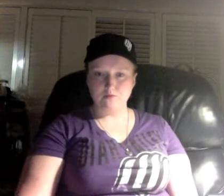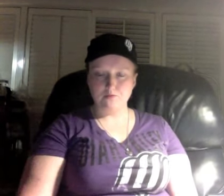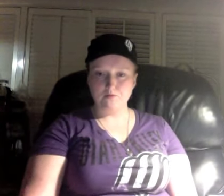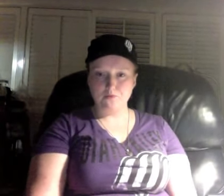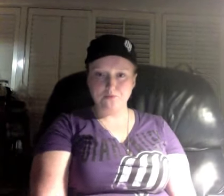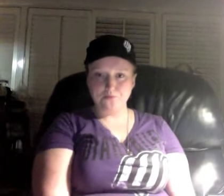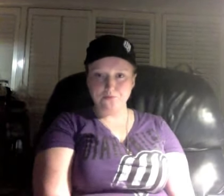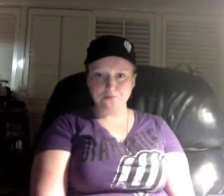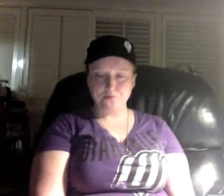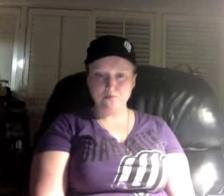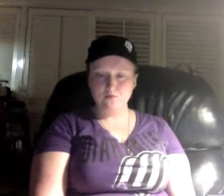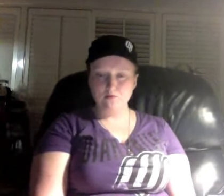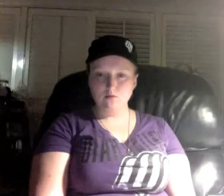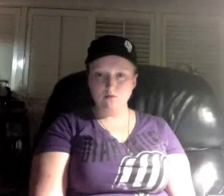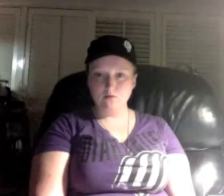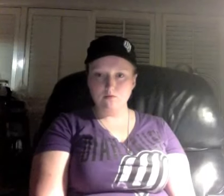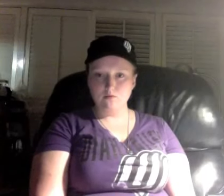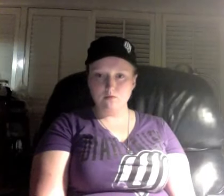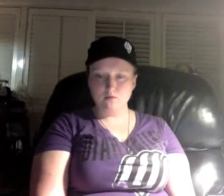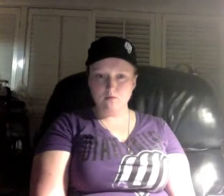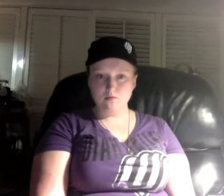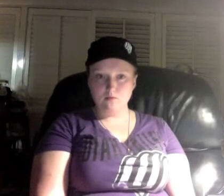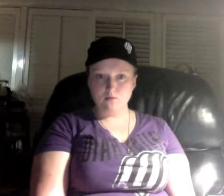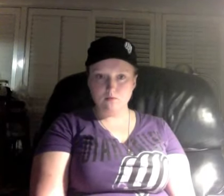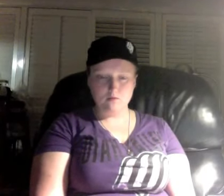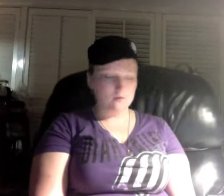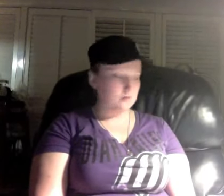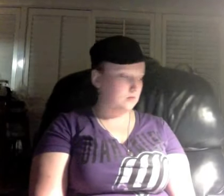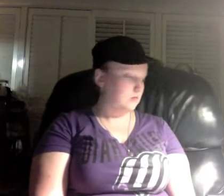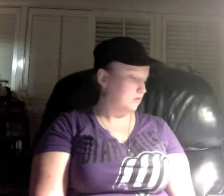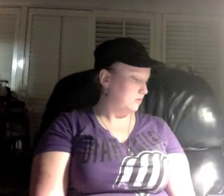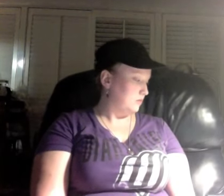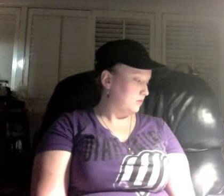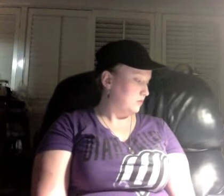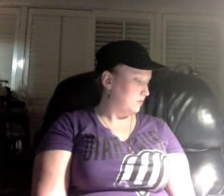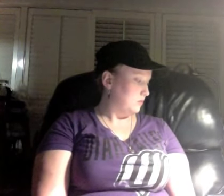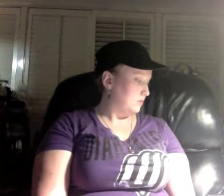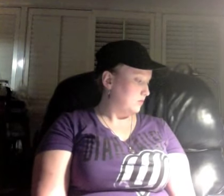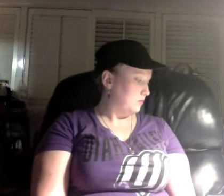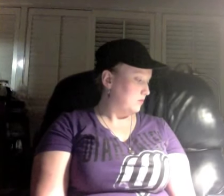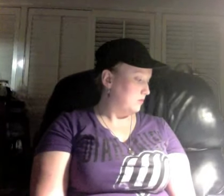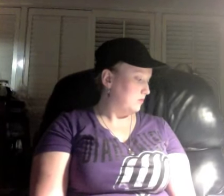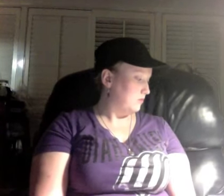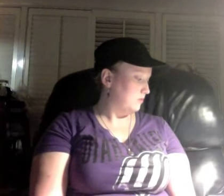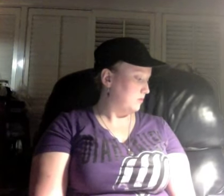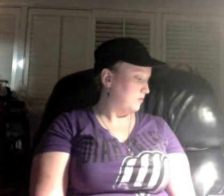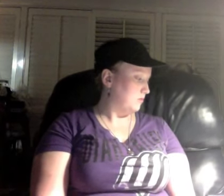any other materials that I might use, colored paper or things of that sort.